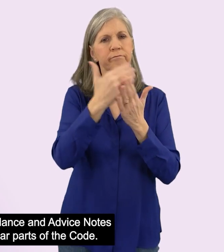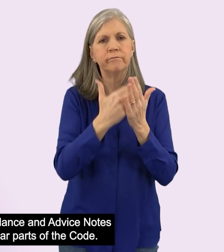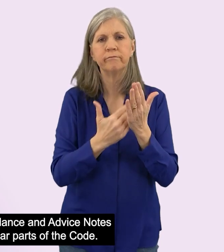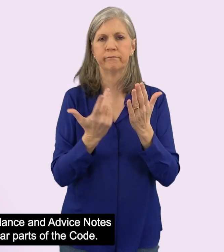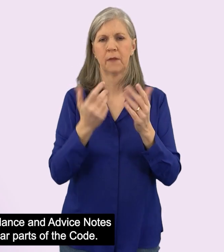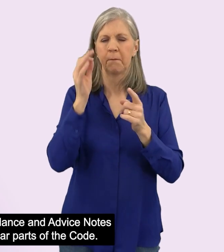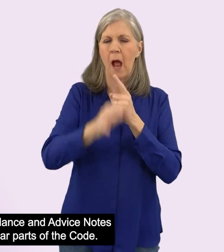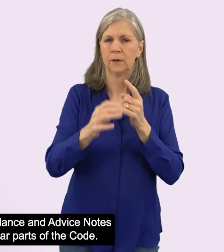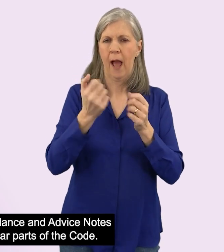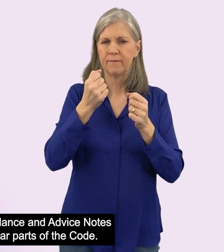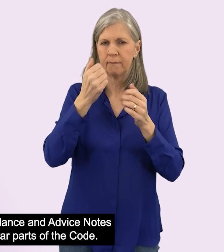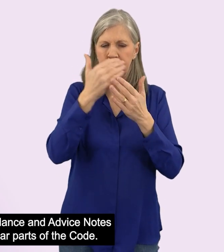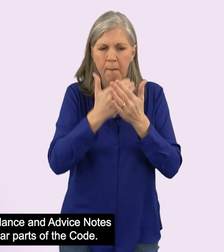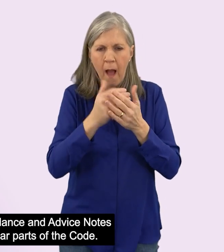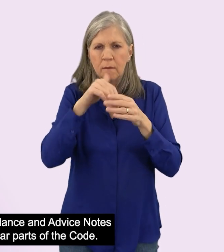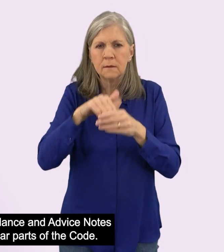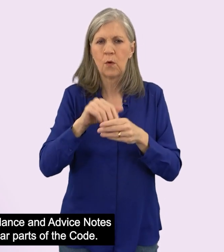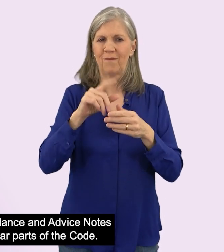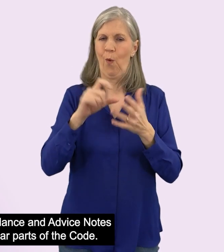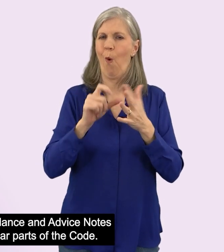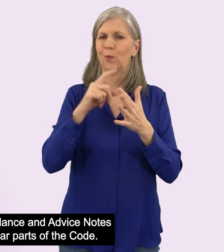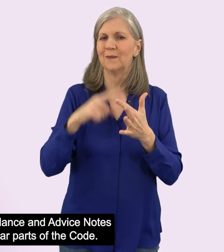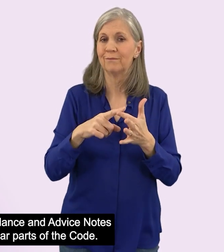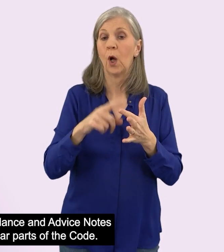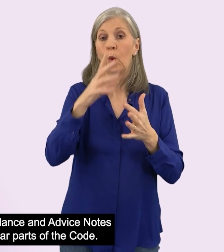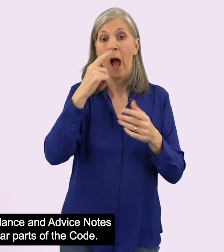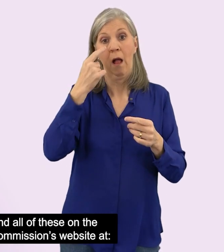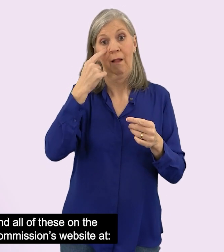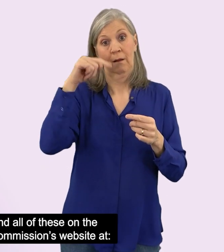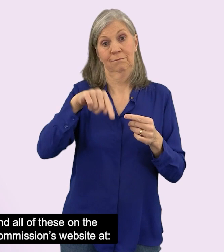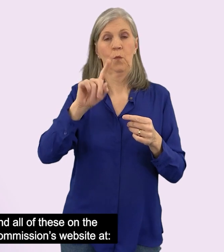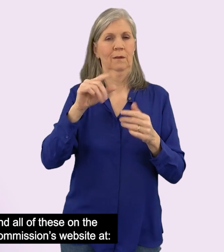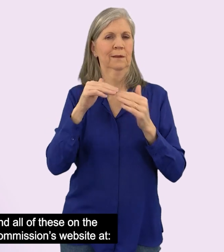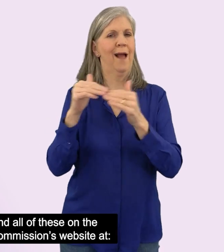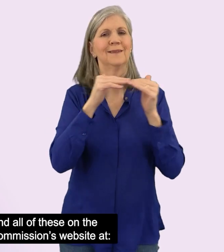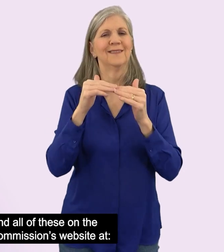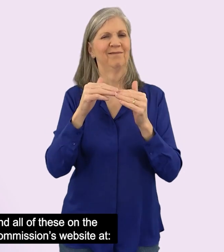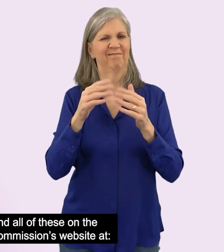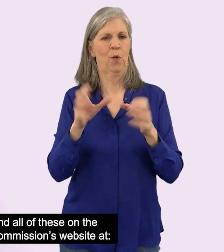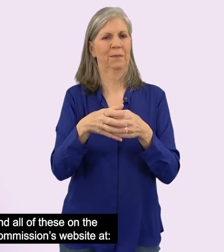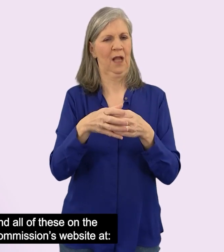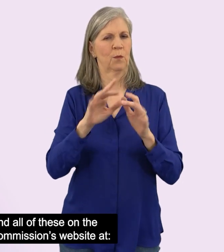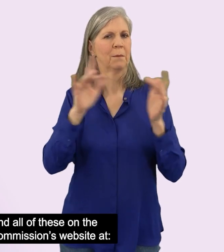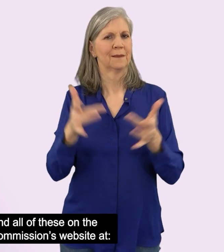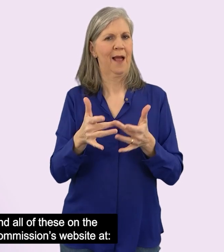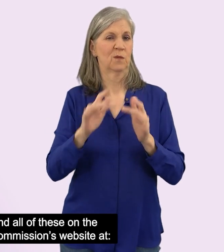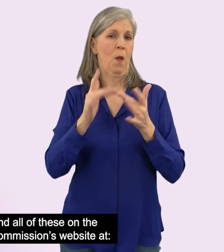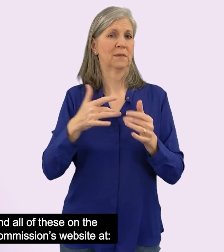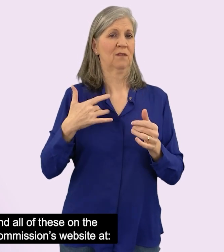notes on particular parts of the code. You can find all of these on the Standards Commission's website at